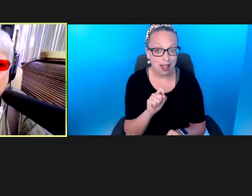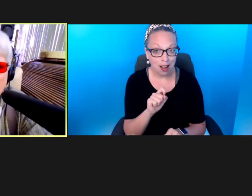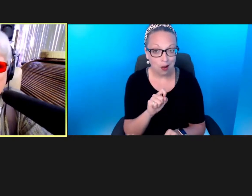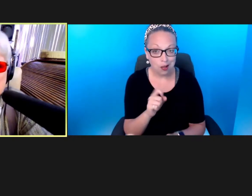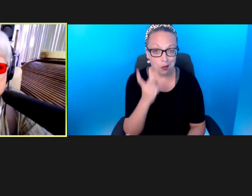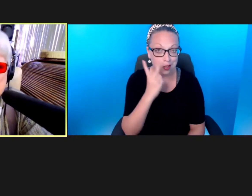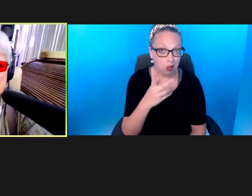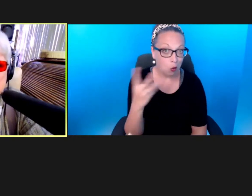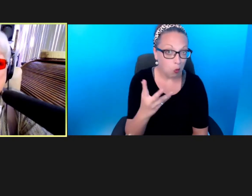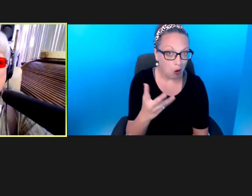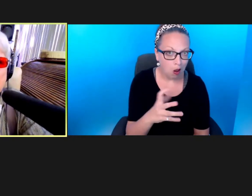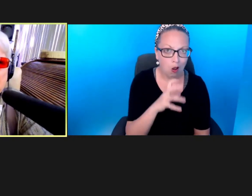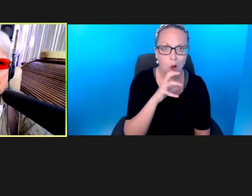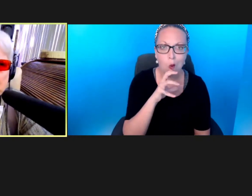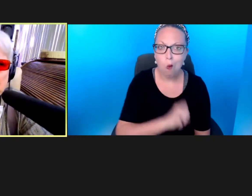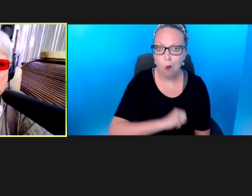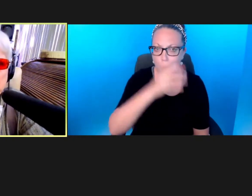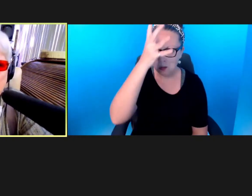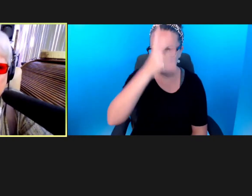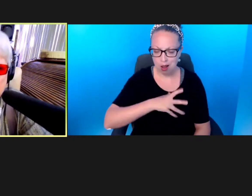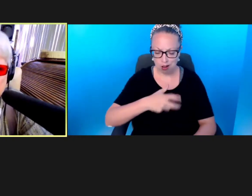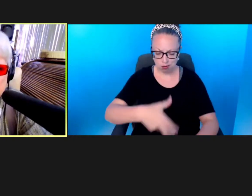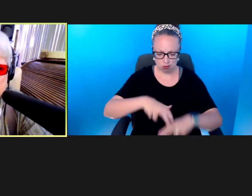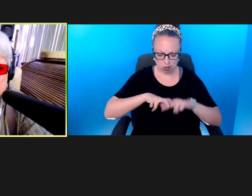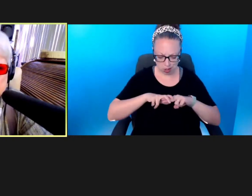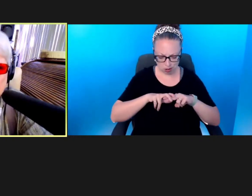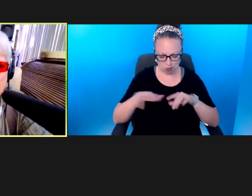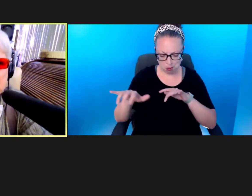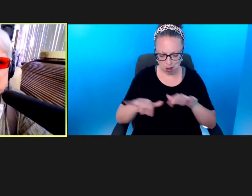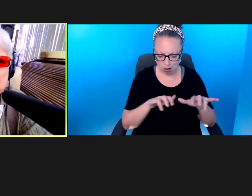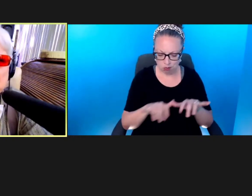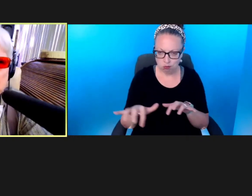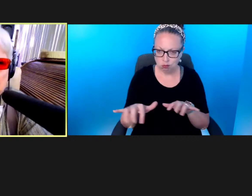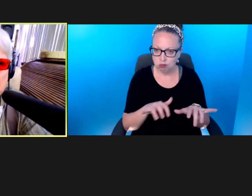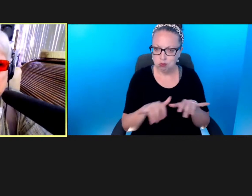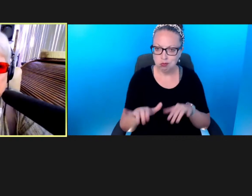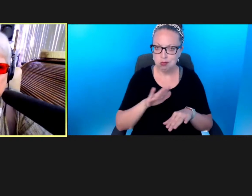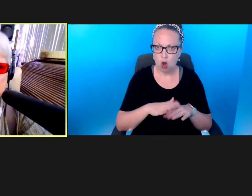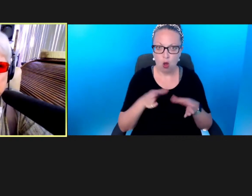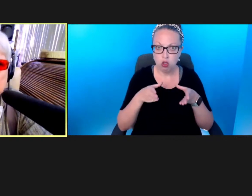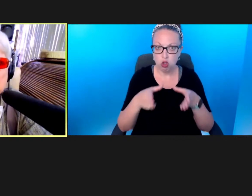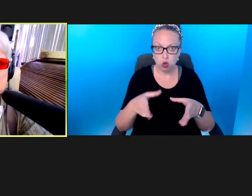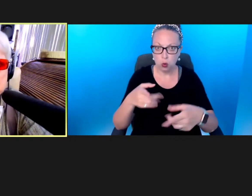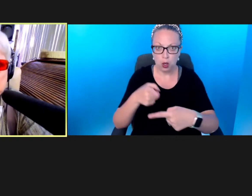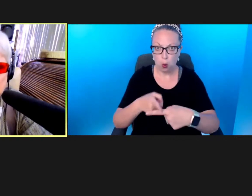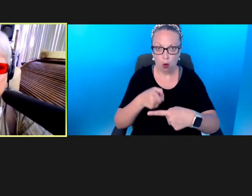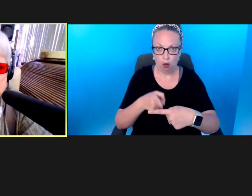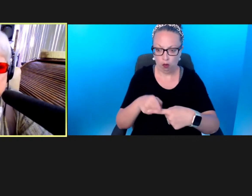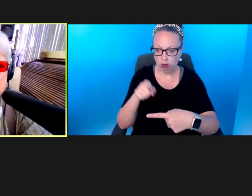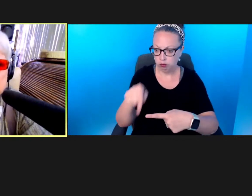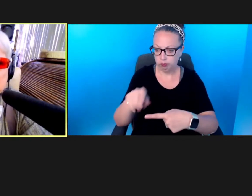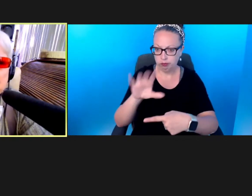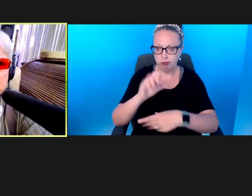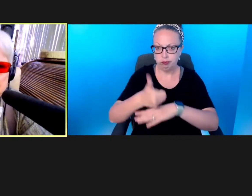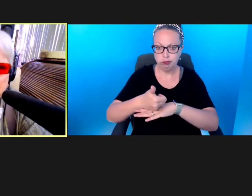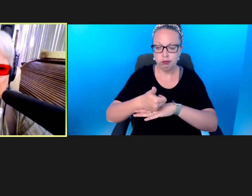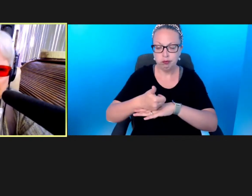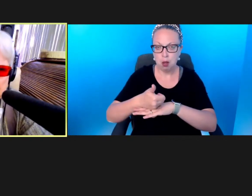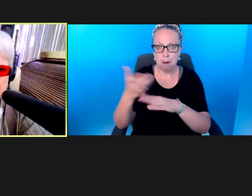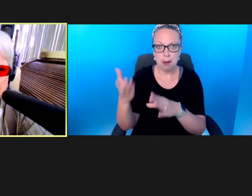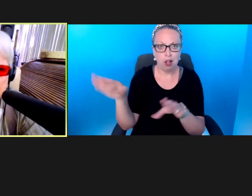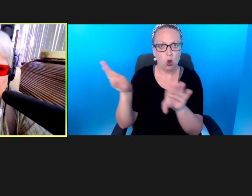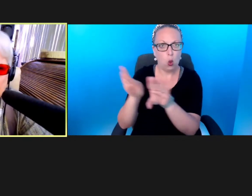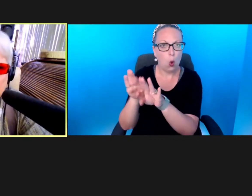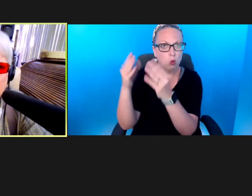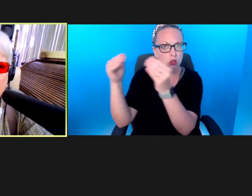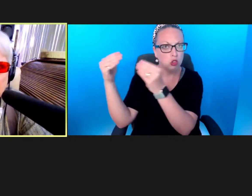man sitting playing an upright piano on a street corner by closed shops under a street